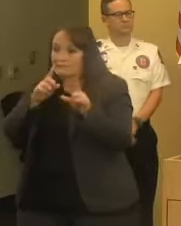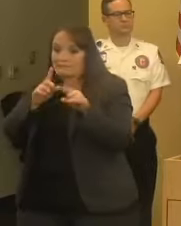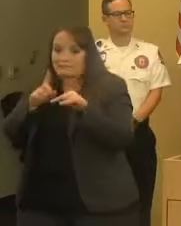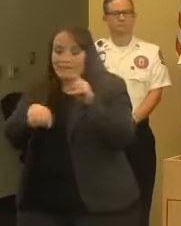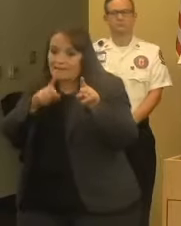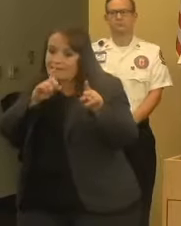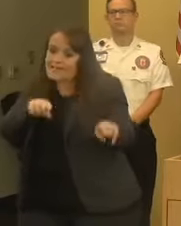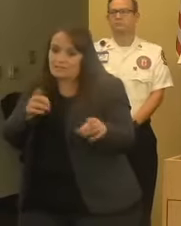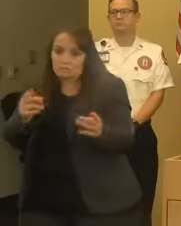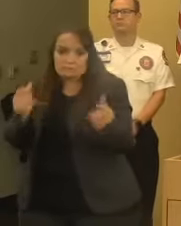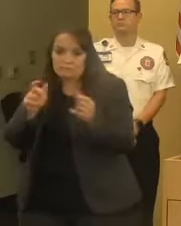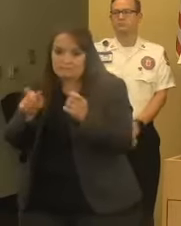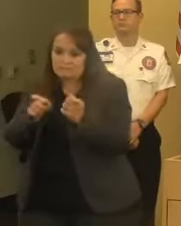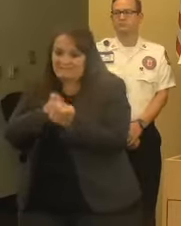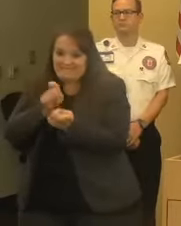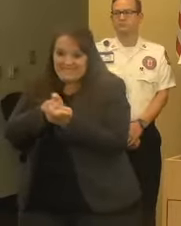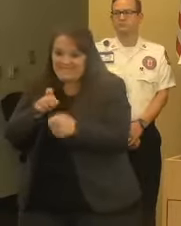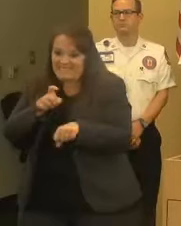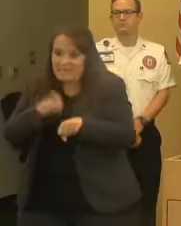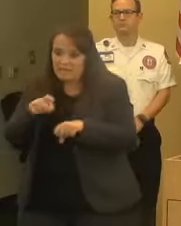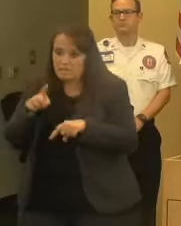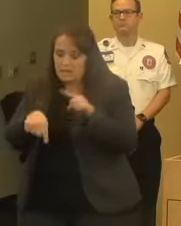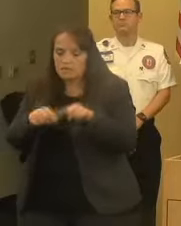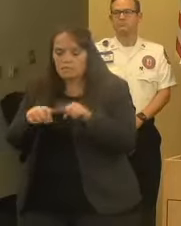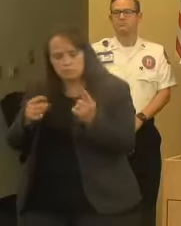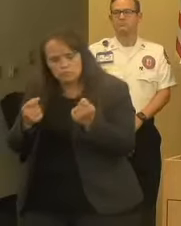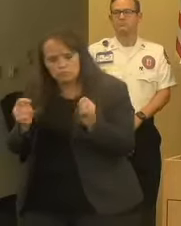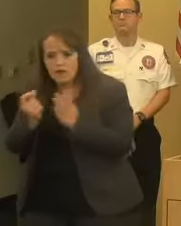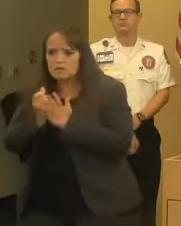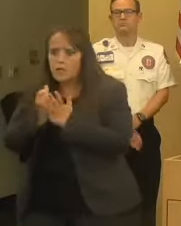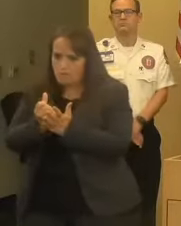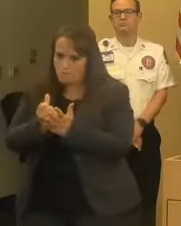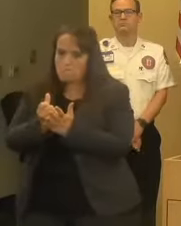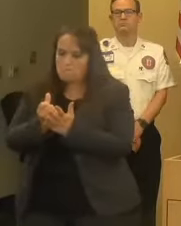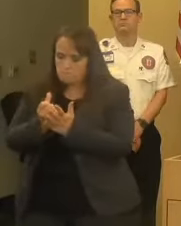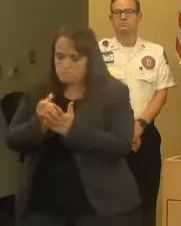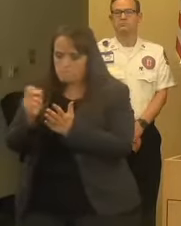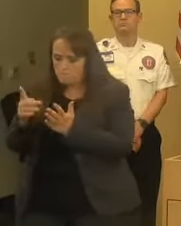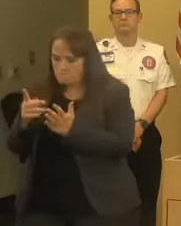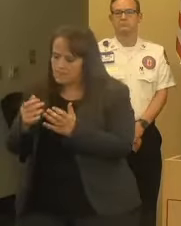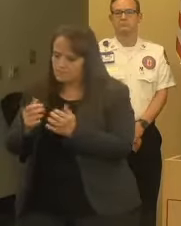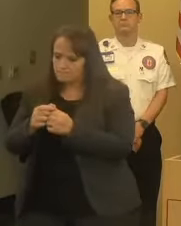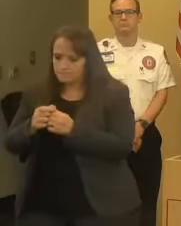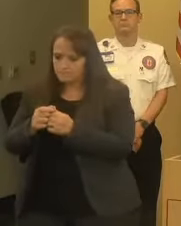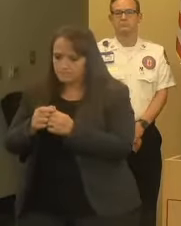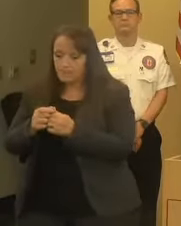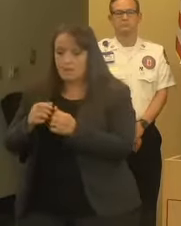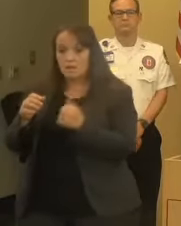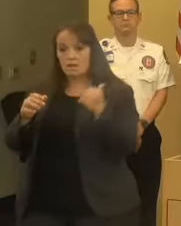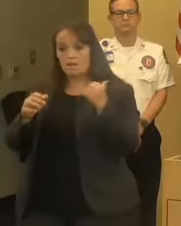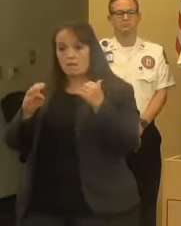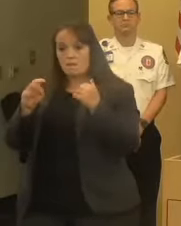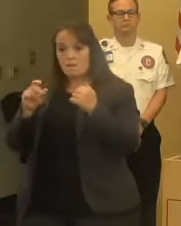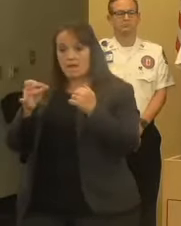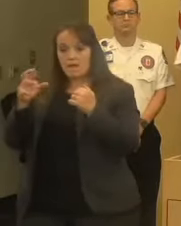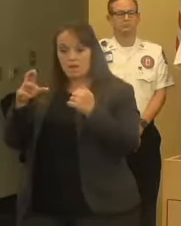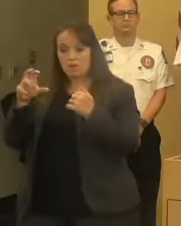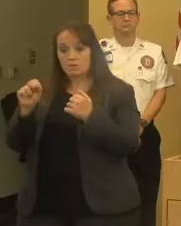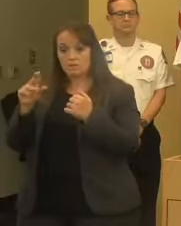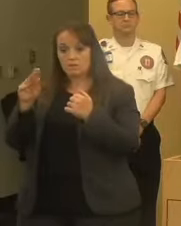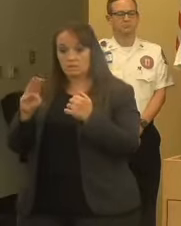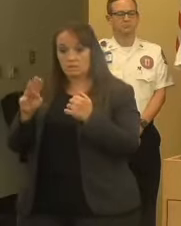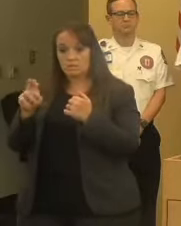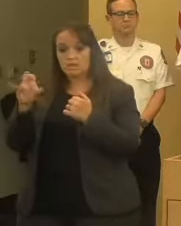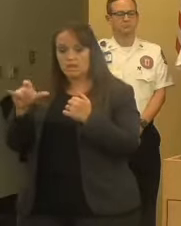time, but we're going to try to make sure we find a way to help you in any way we can. Mayor Summey has always placed